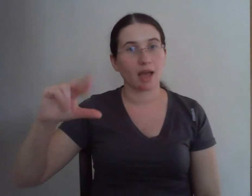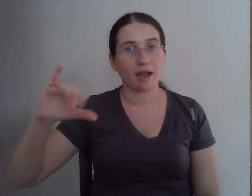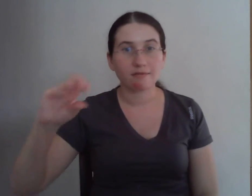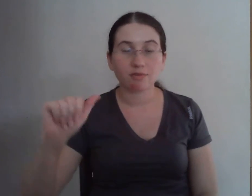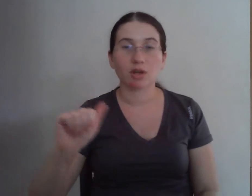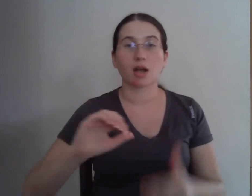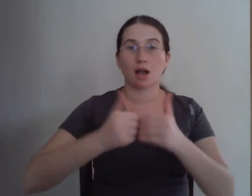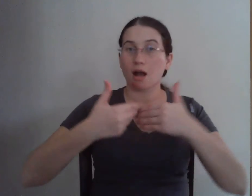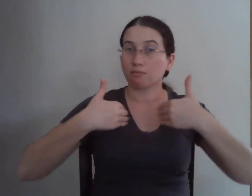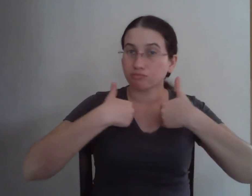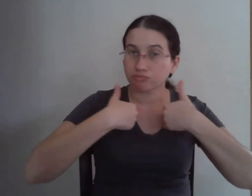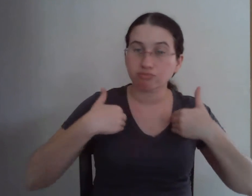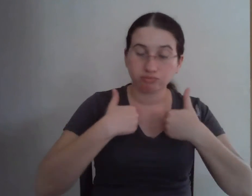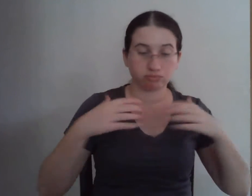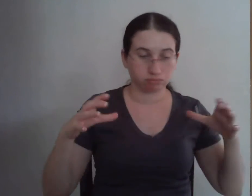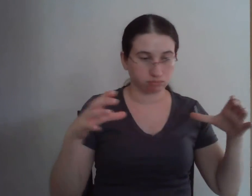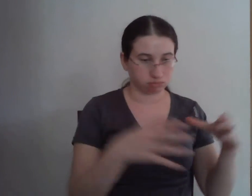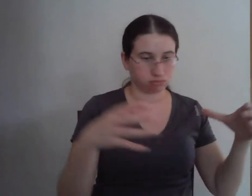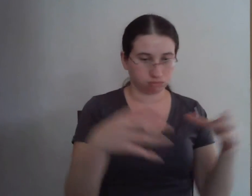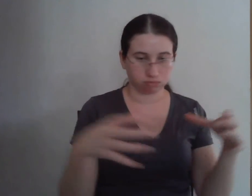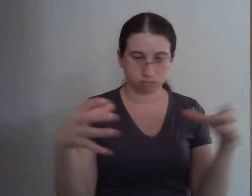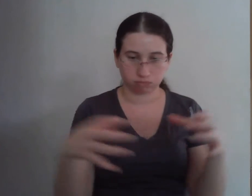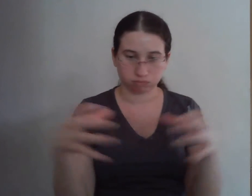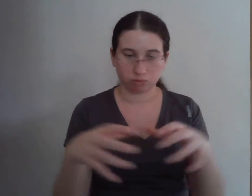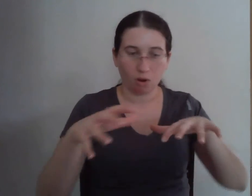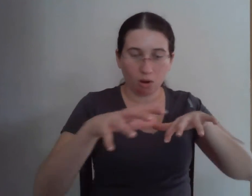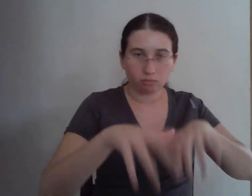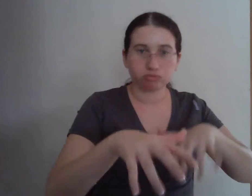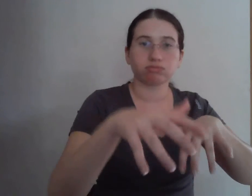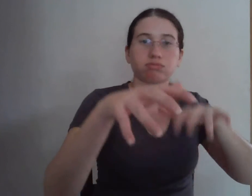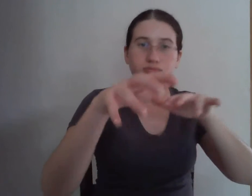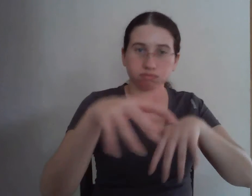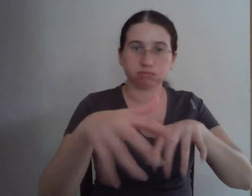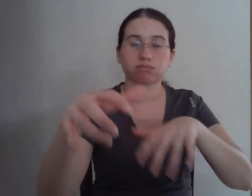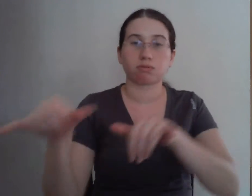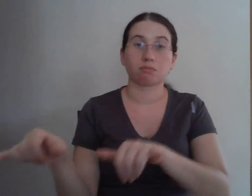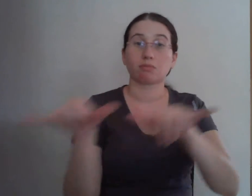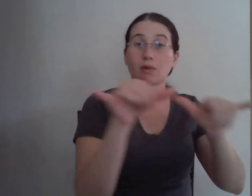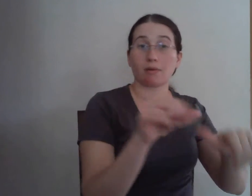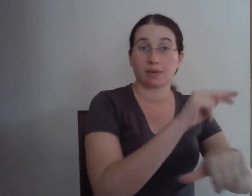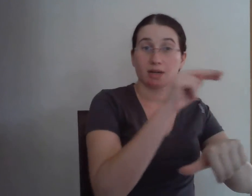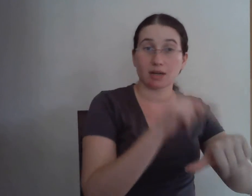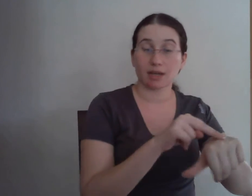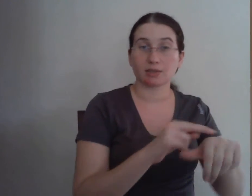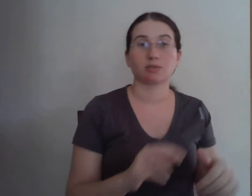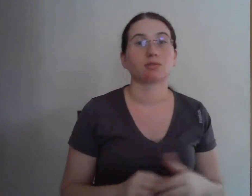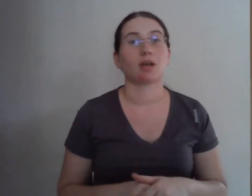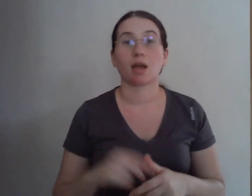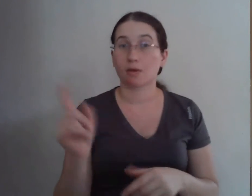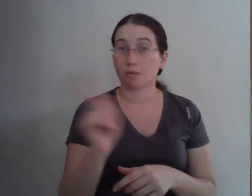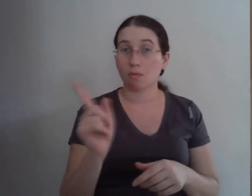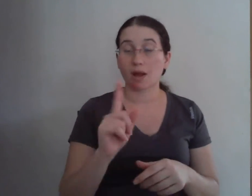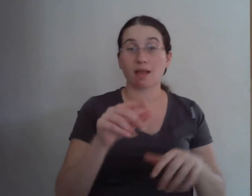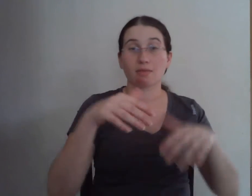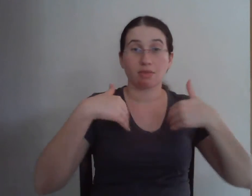their grazing to mimic nature, and where we have them hold their animals overnight, we run them in a